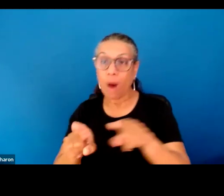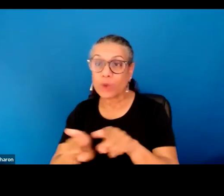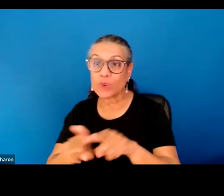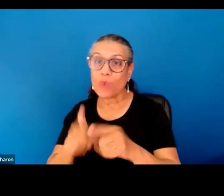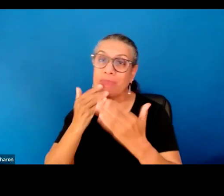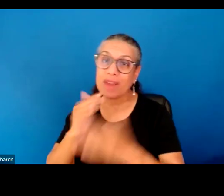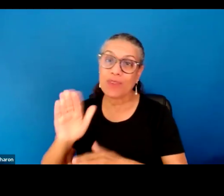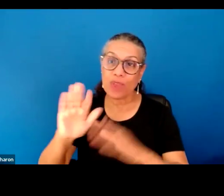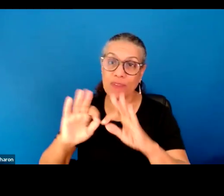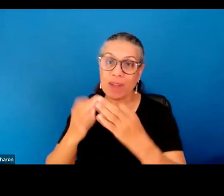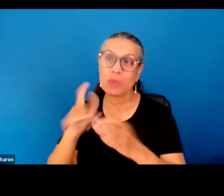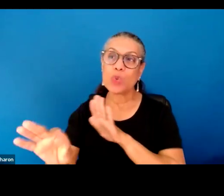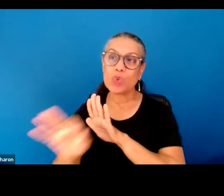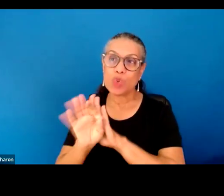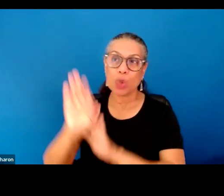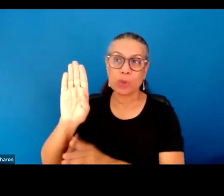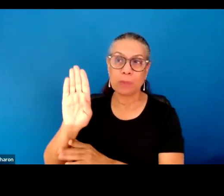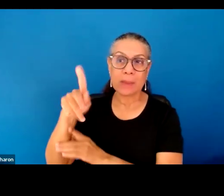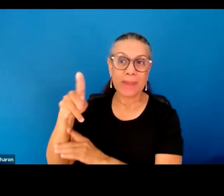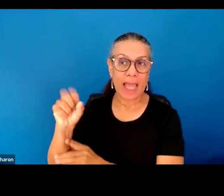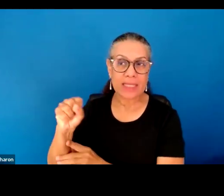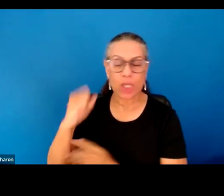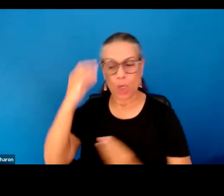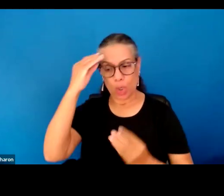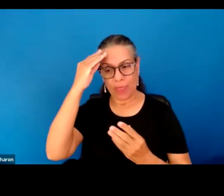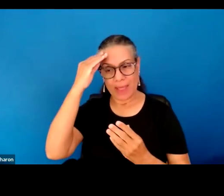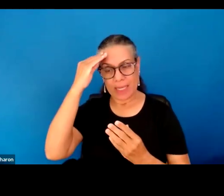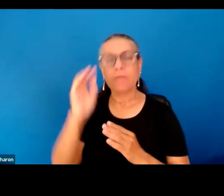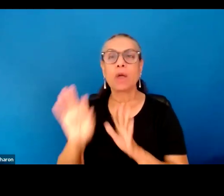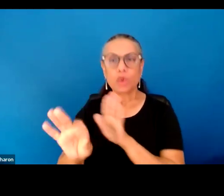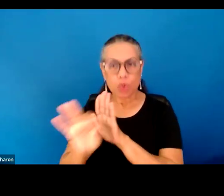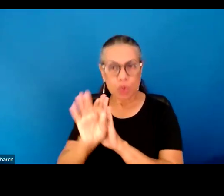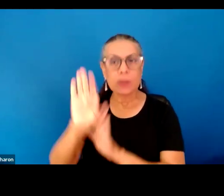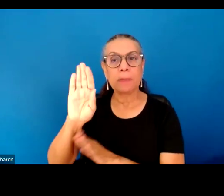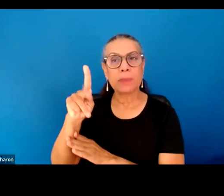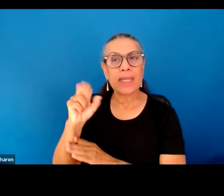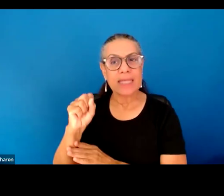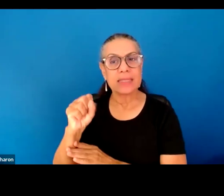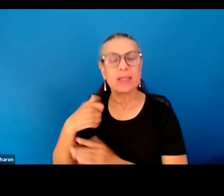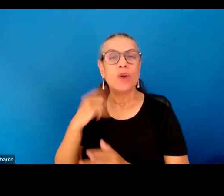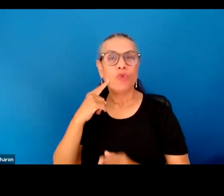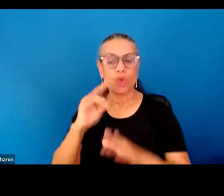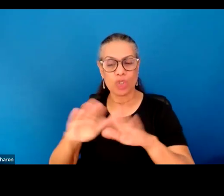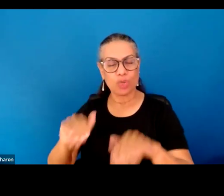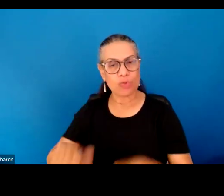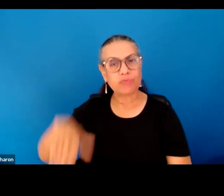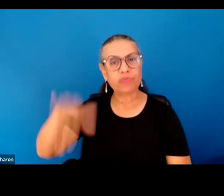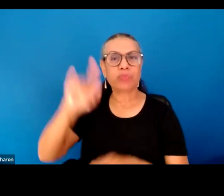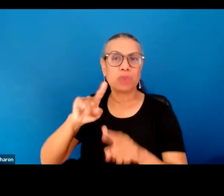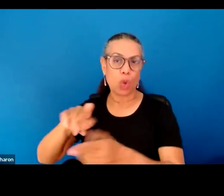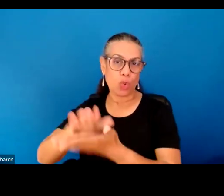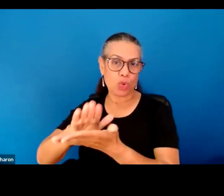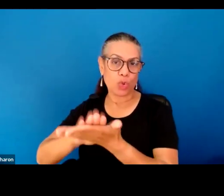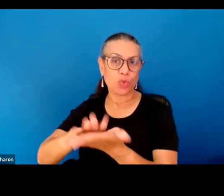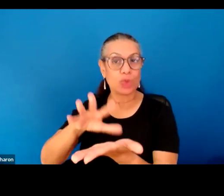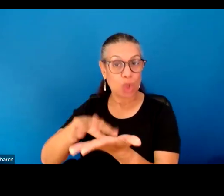of the families who have chosen BPS and who are thinking about choosing BPS as the place for their young people to learn